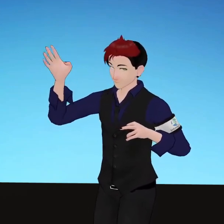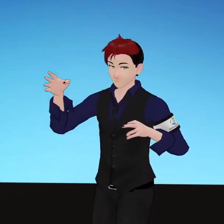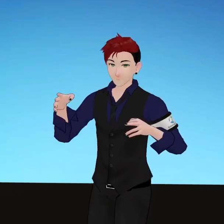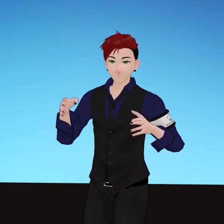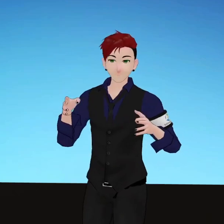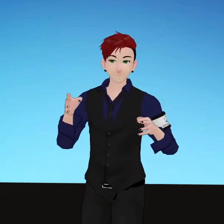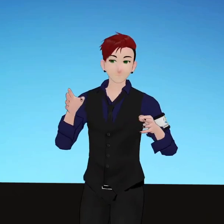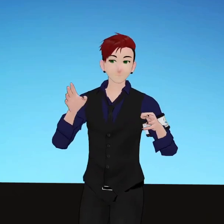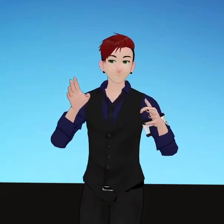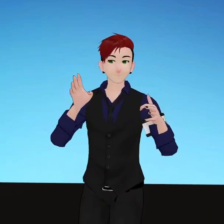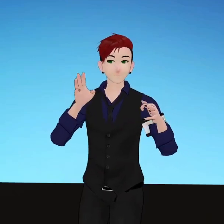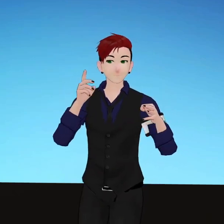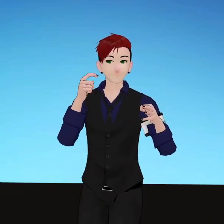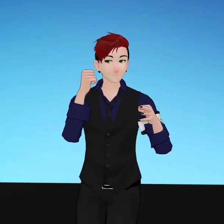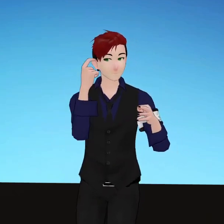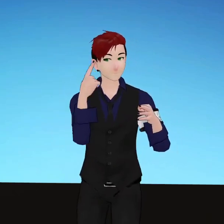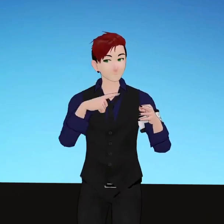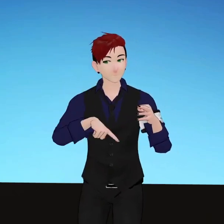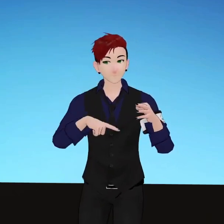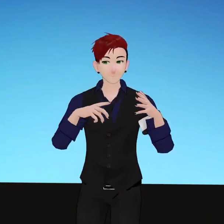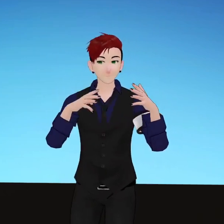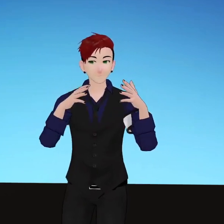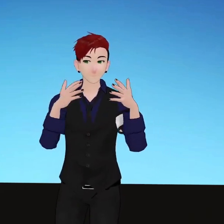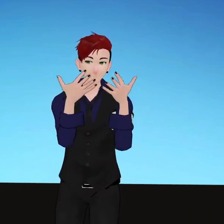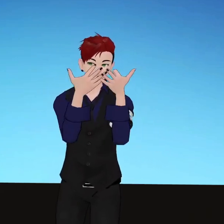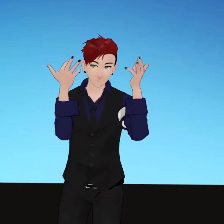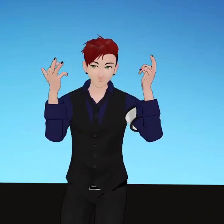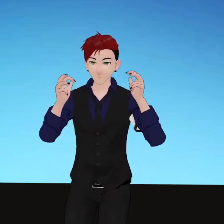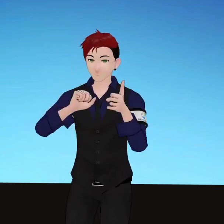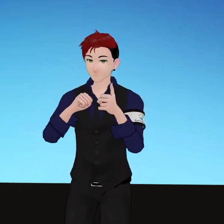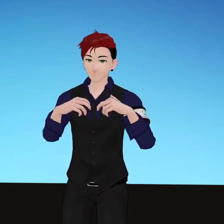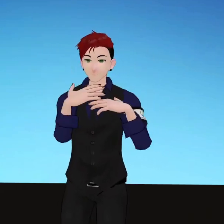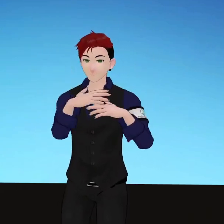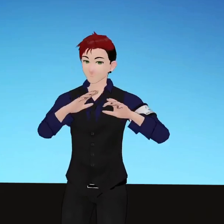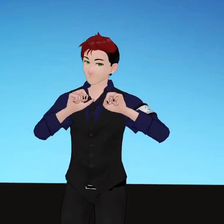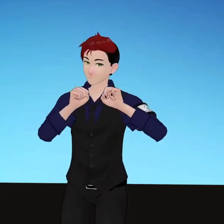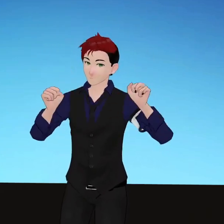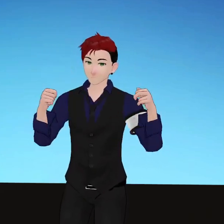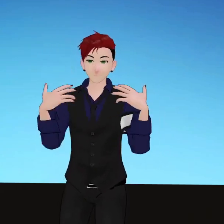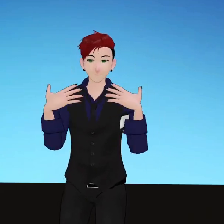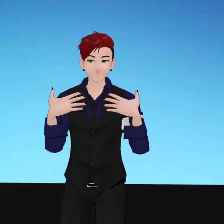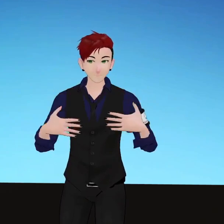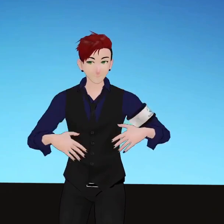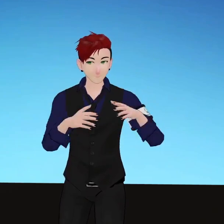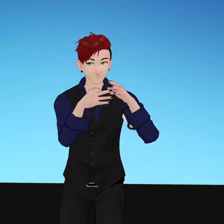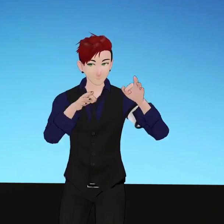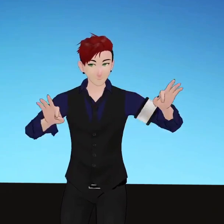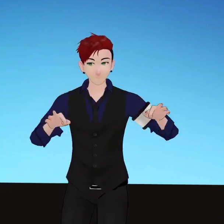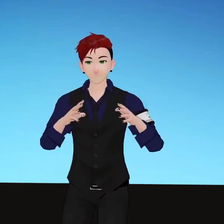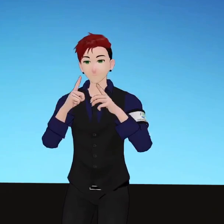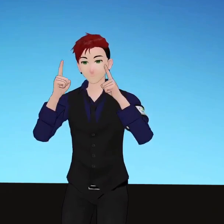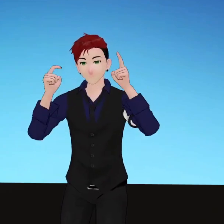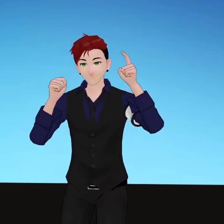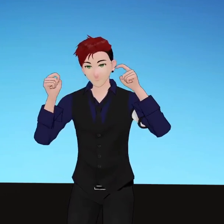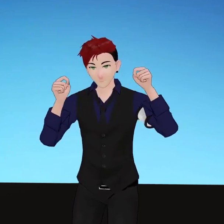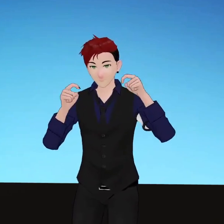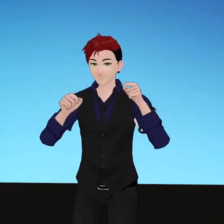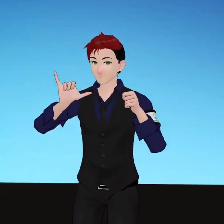the lack of body language and facial expression, which make up like 60% of this